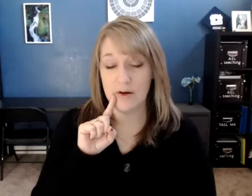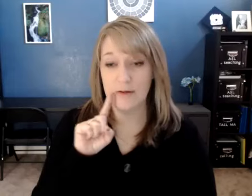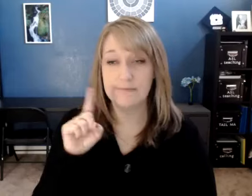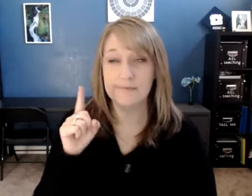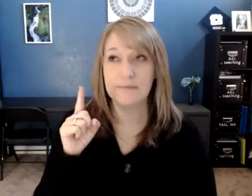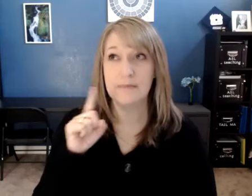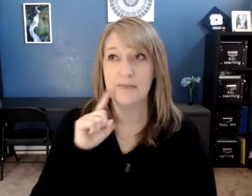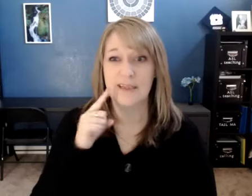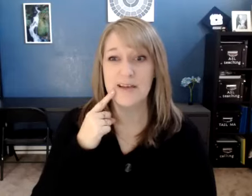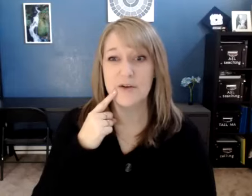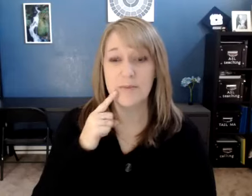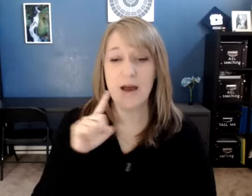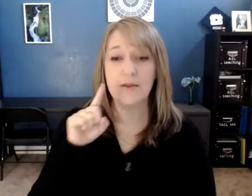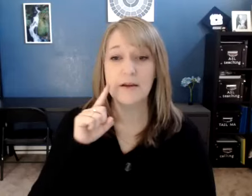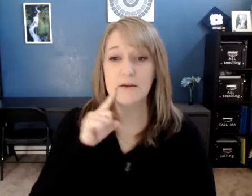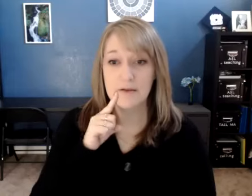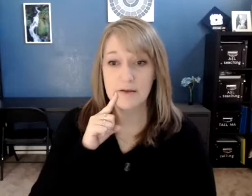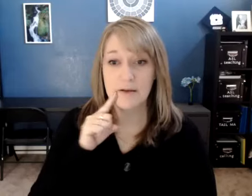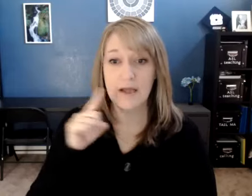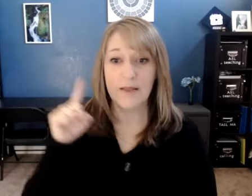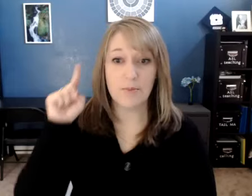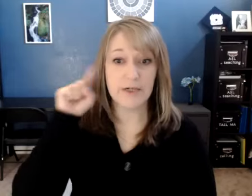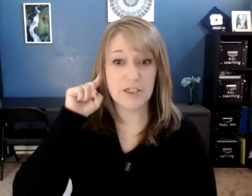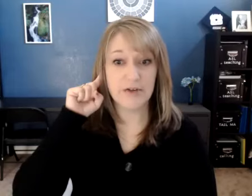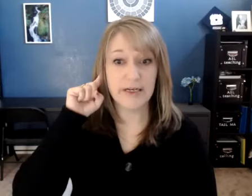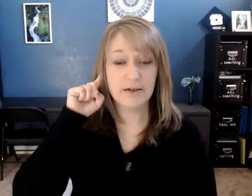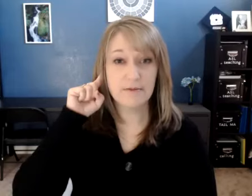your, like near your mouth here, and then bring it to your ear,